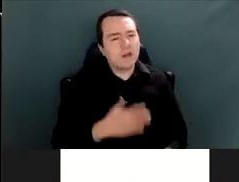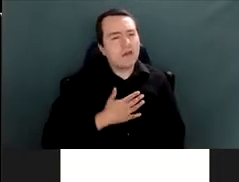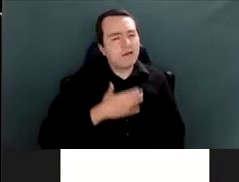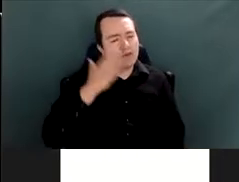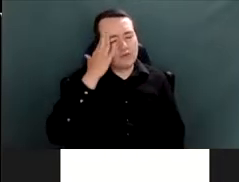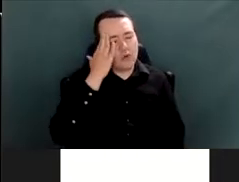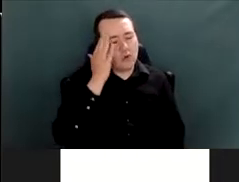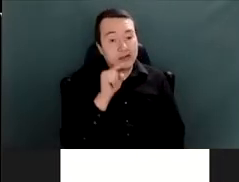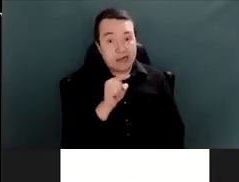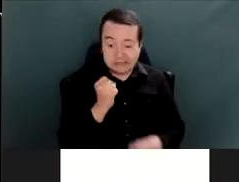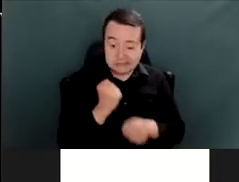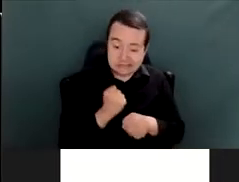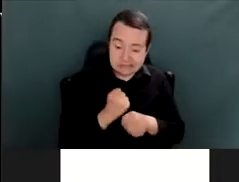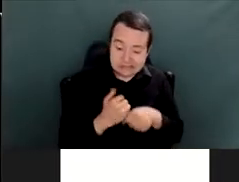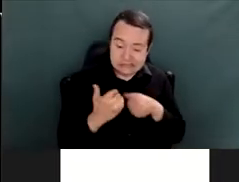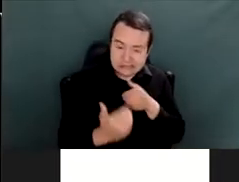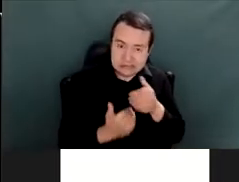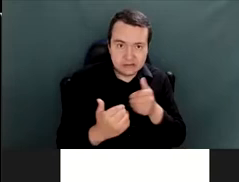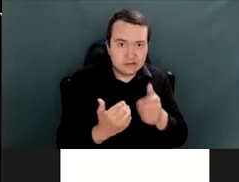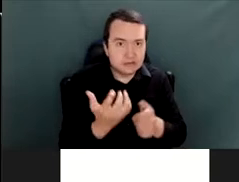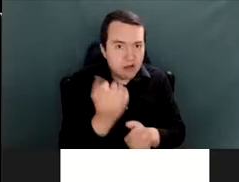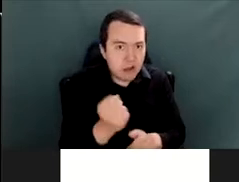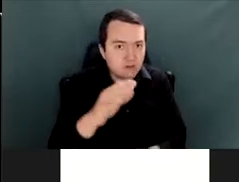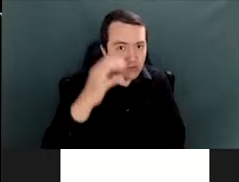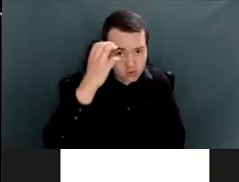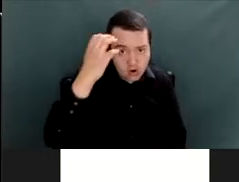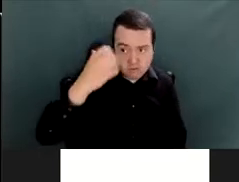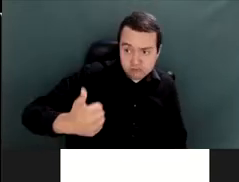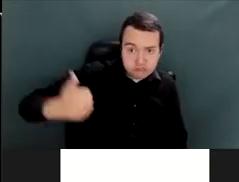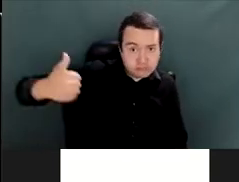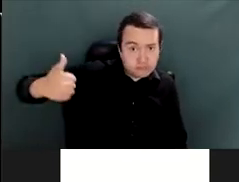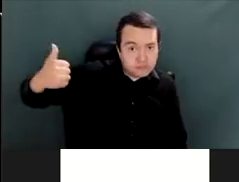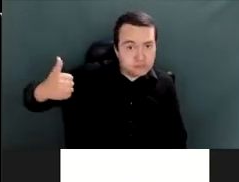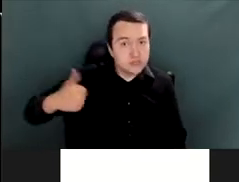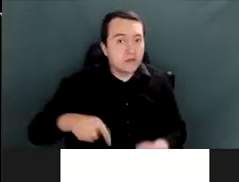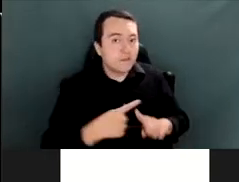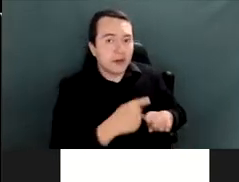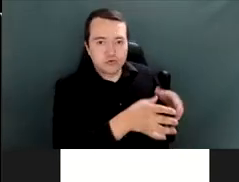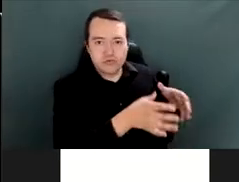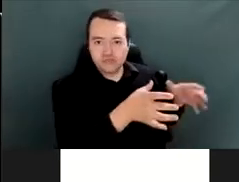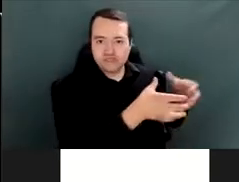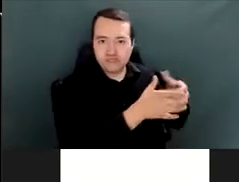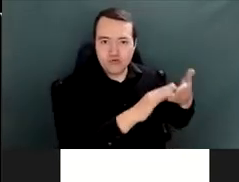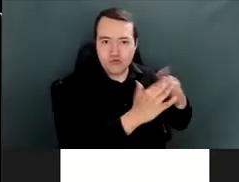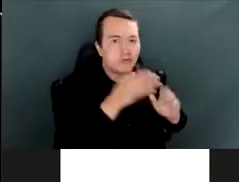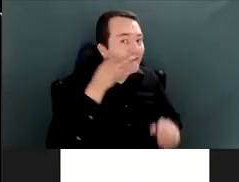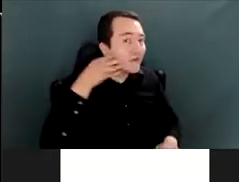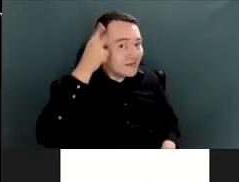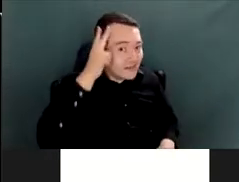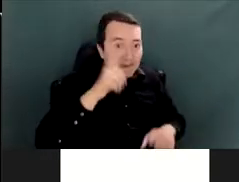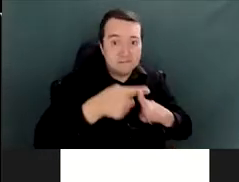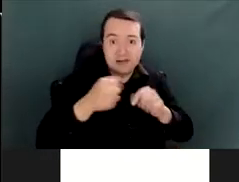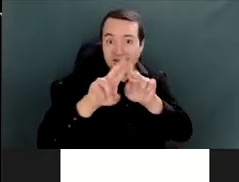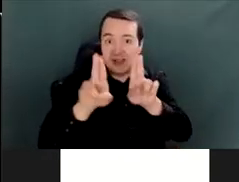certain that with this task, state authorities in coordination with the indigenous peoples, as well